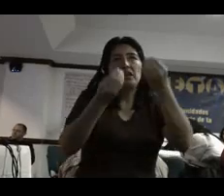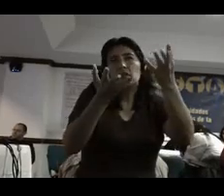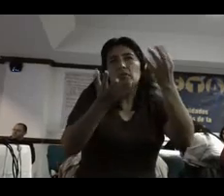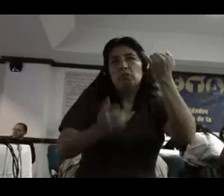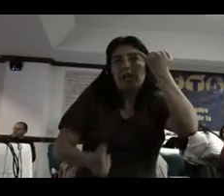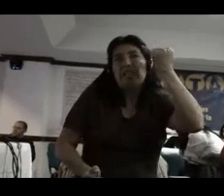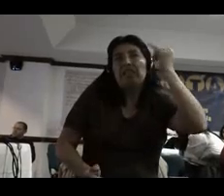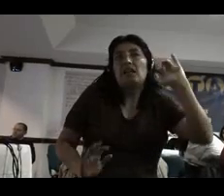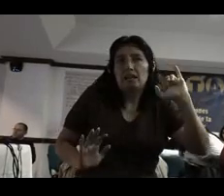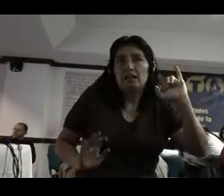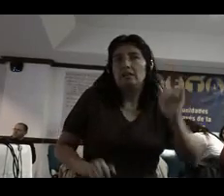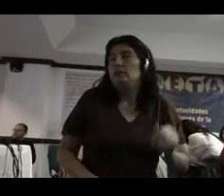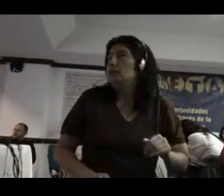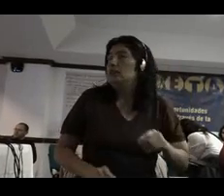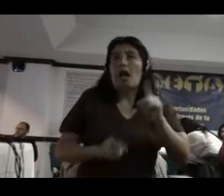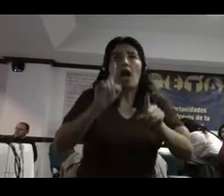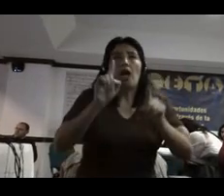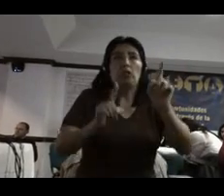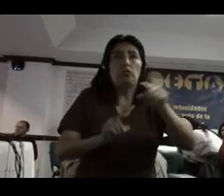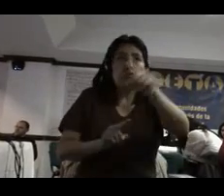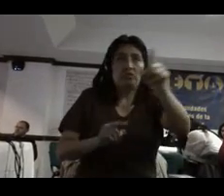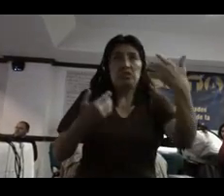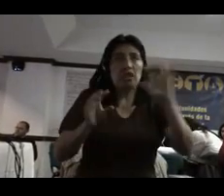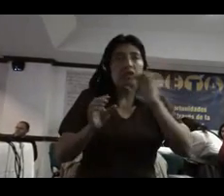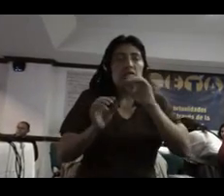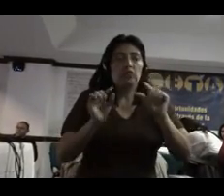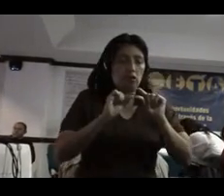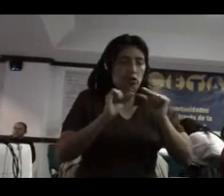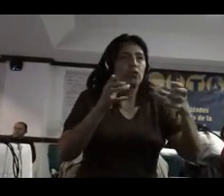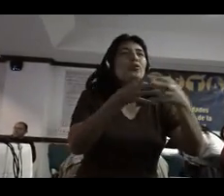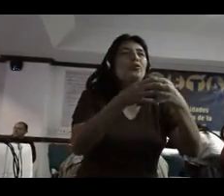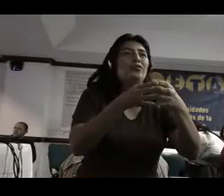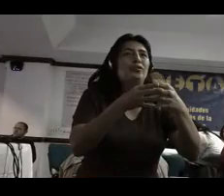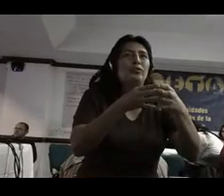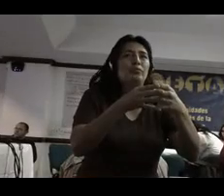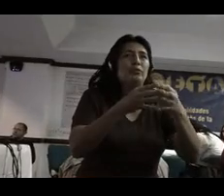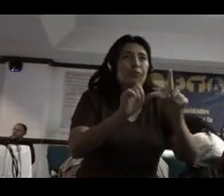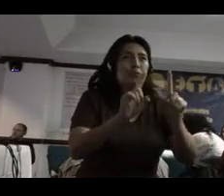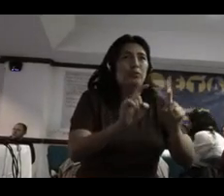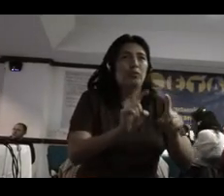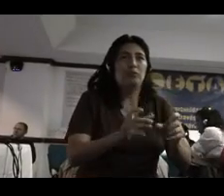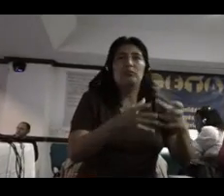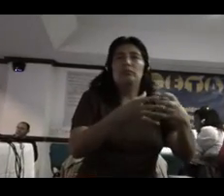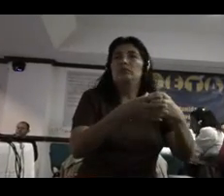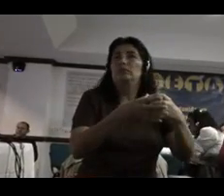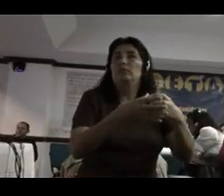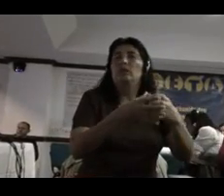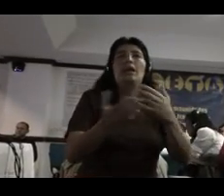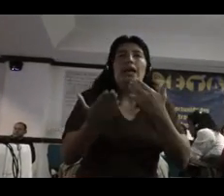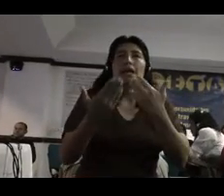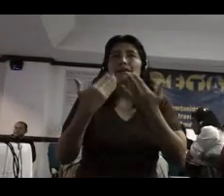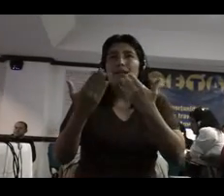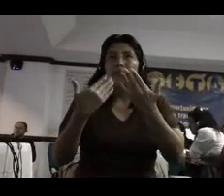you've mentioned in-depth interviews, focus groups you talked about, and some you have experience with.